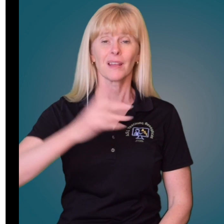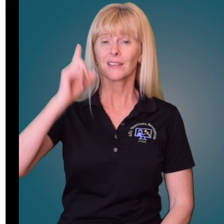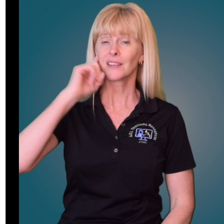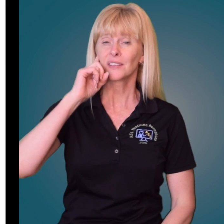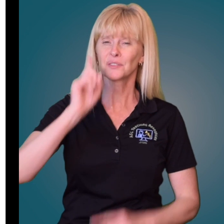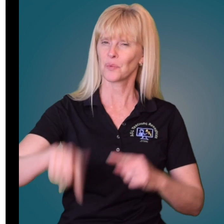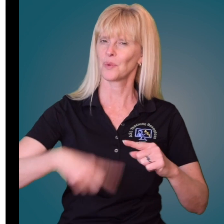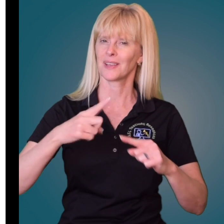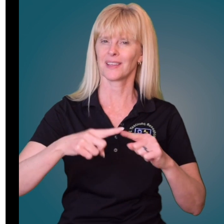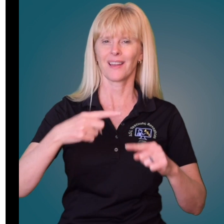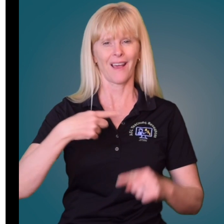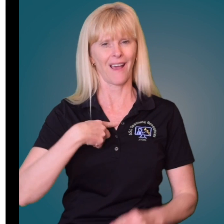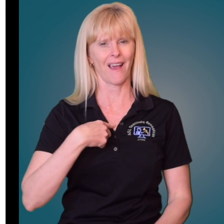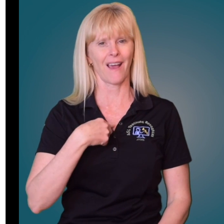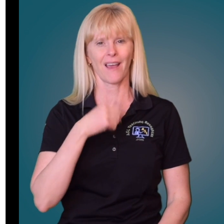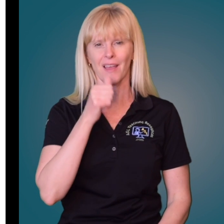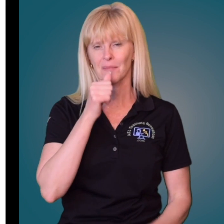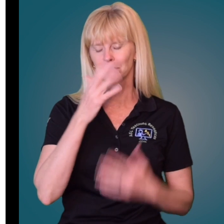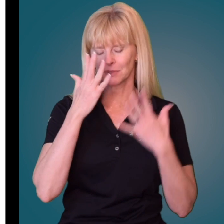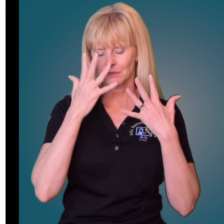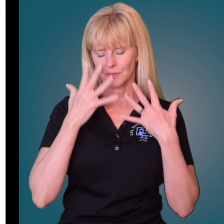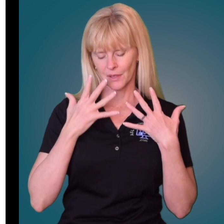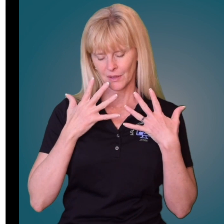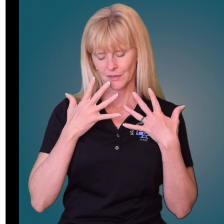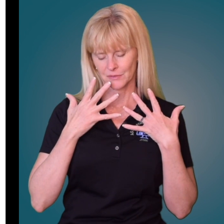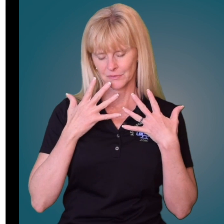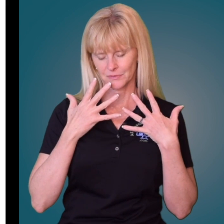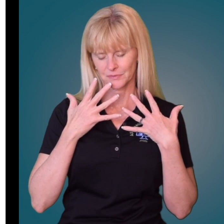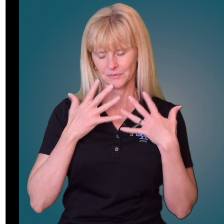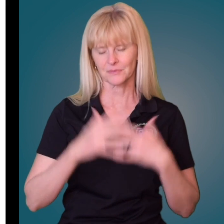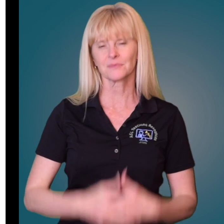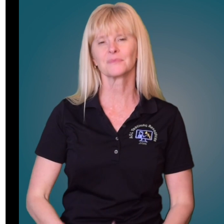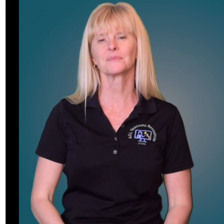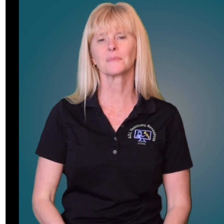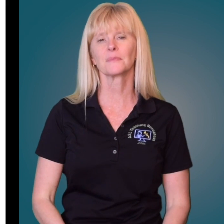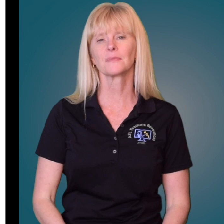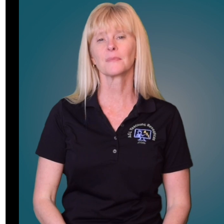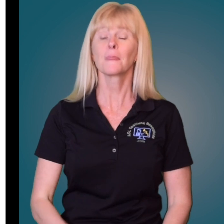I like my ears when I am sad.